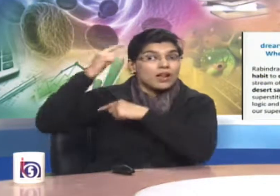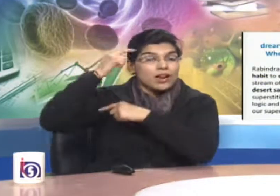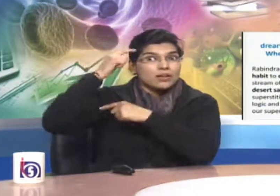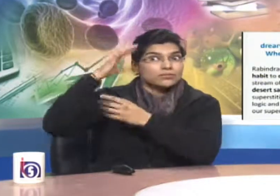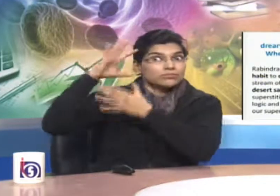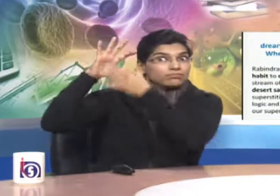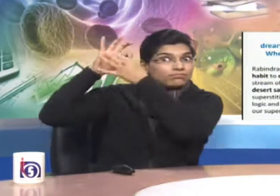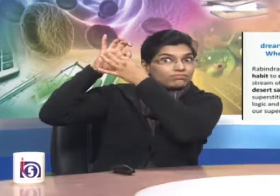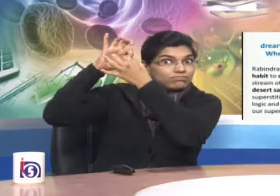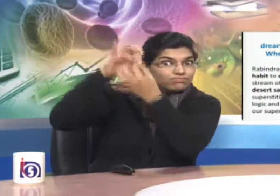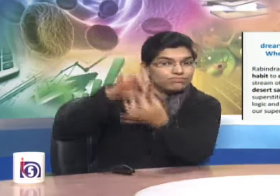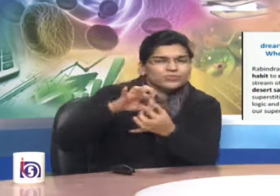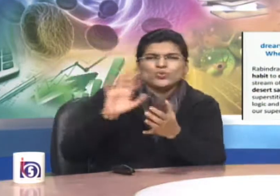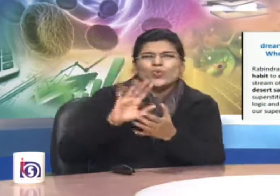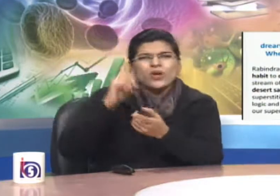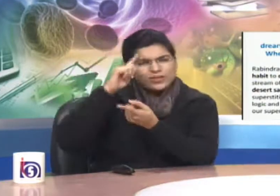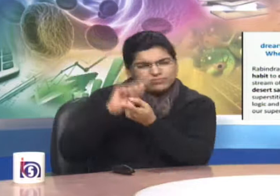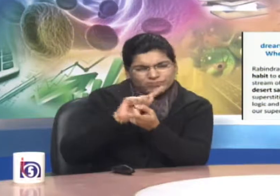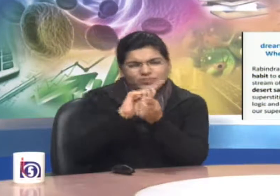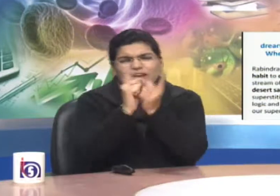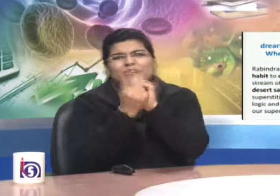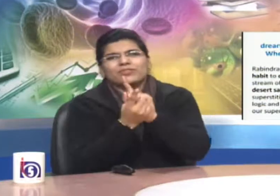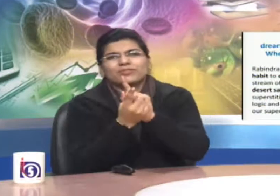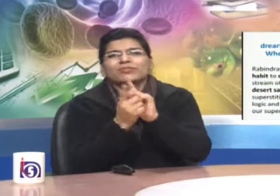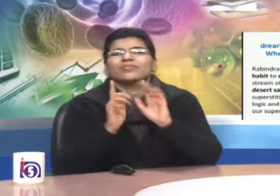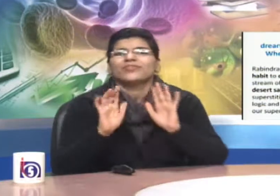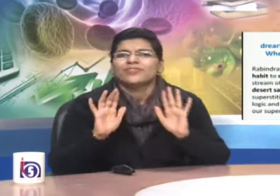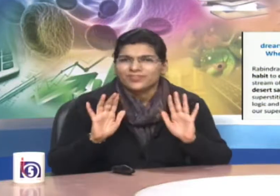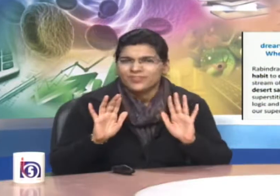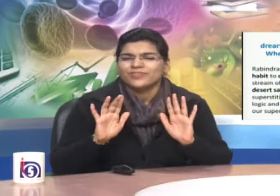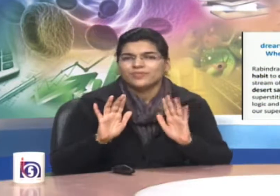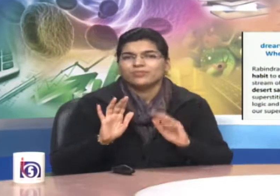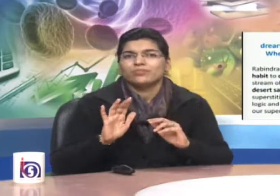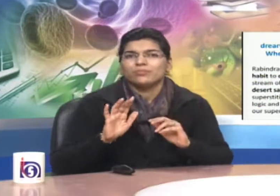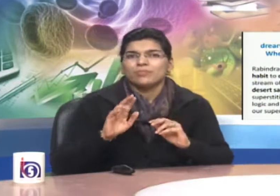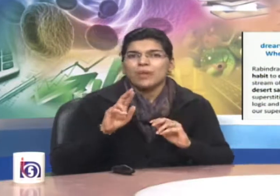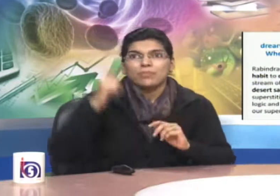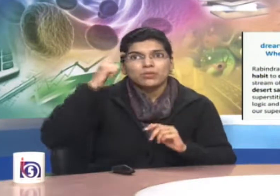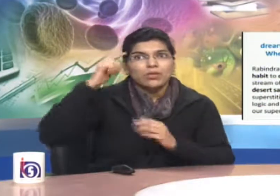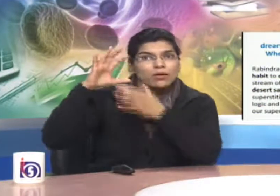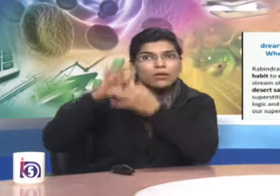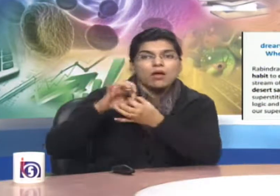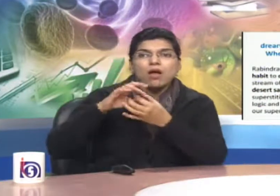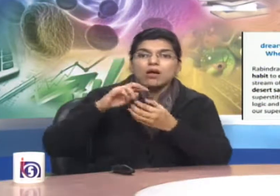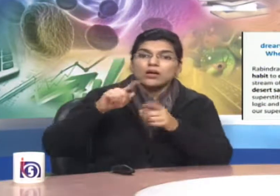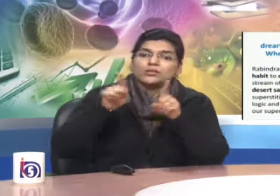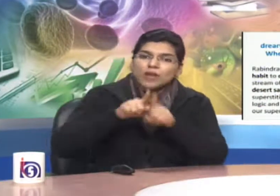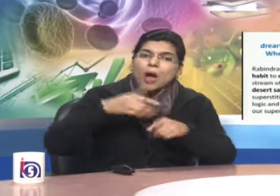Helping each other is more important rather than sticking to those myths.